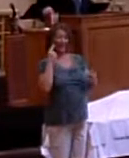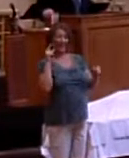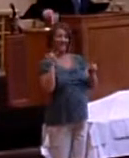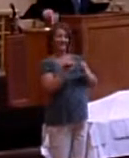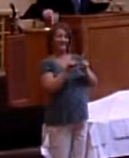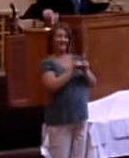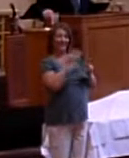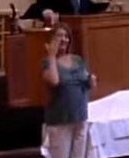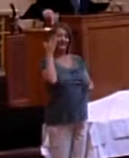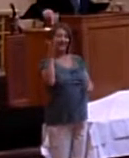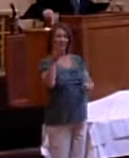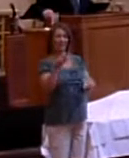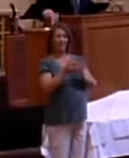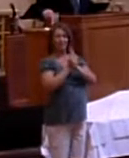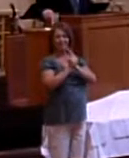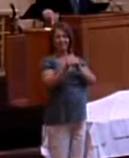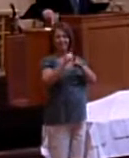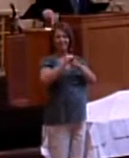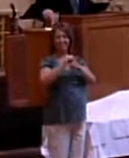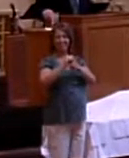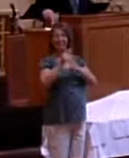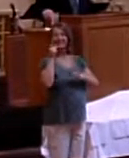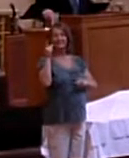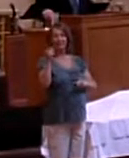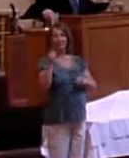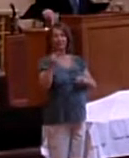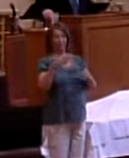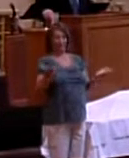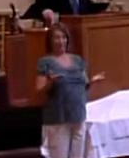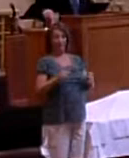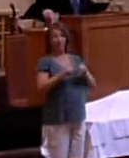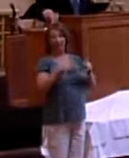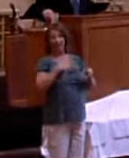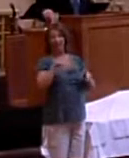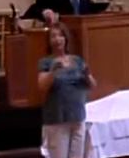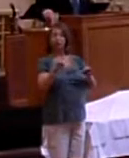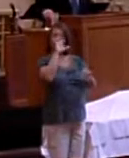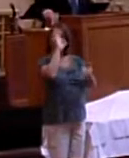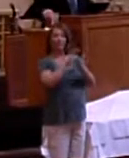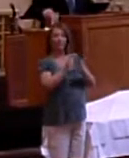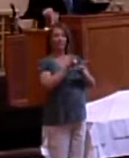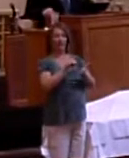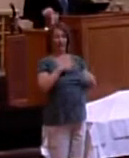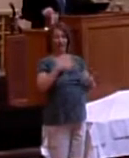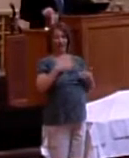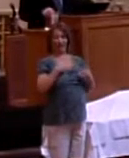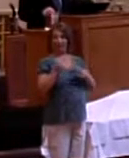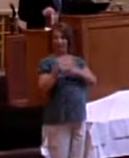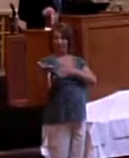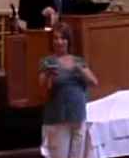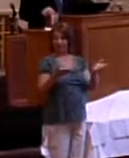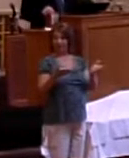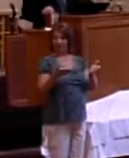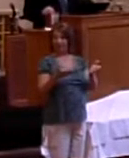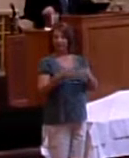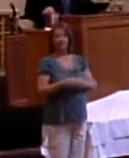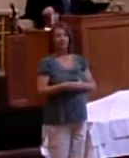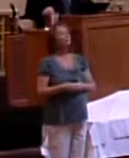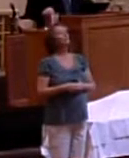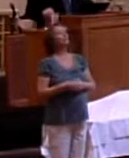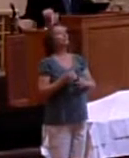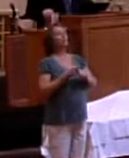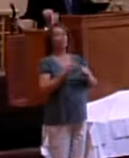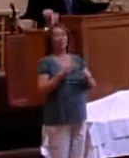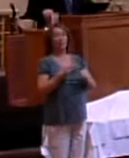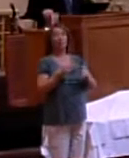seasoned as he is in the pulpit. But I do believe that today I have a message brought to you by our